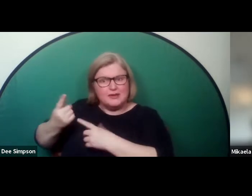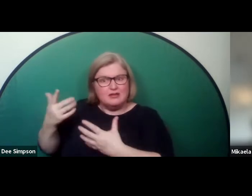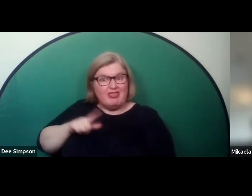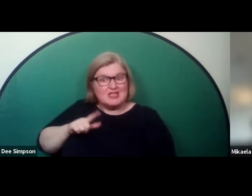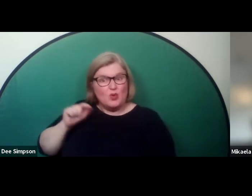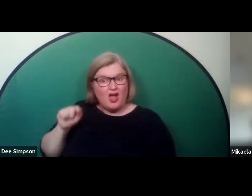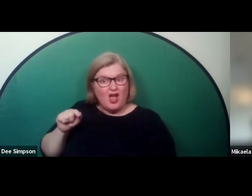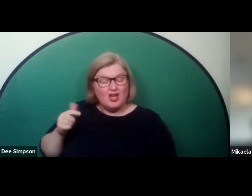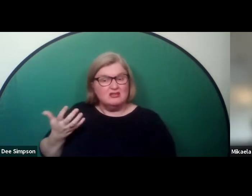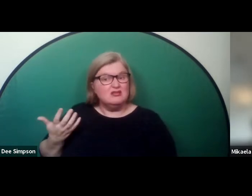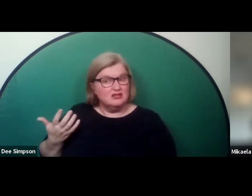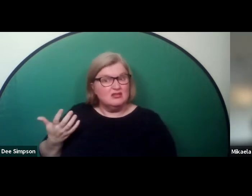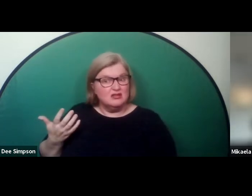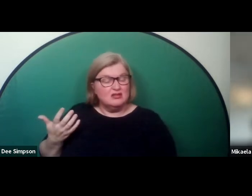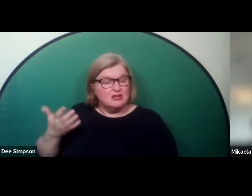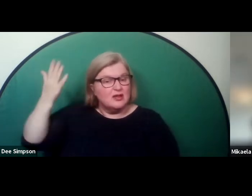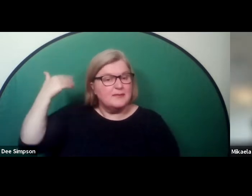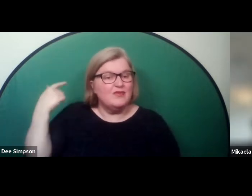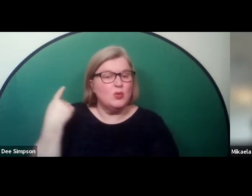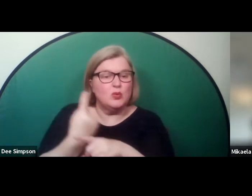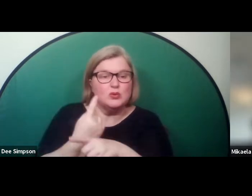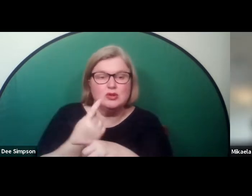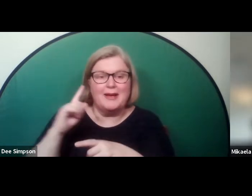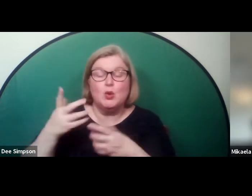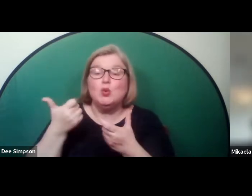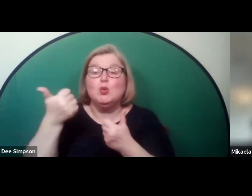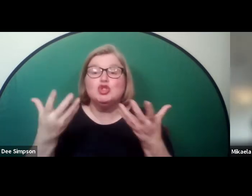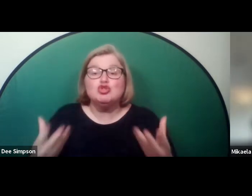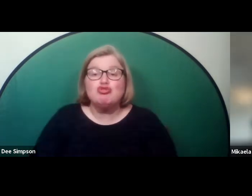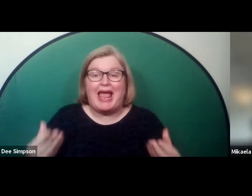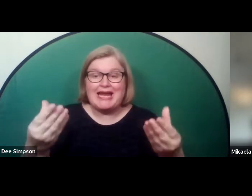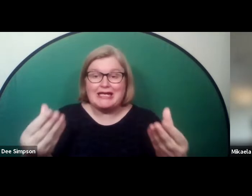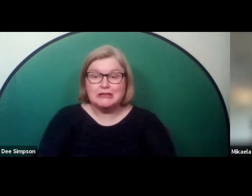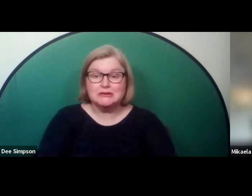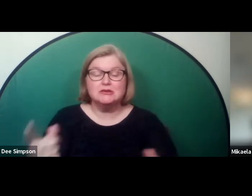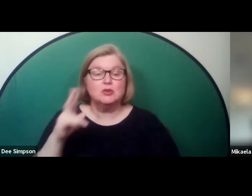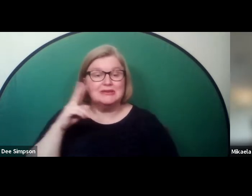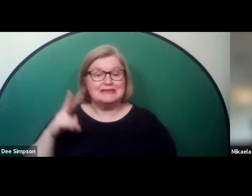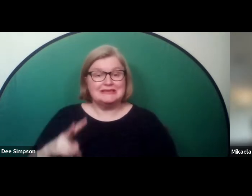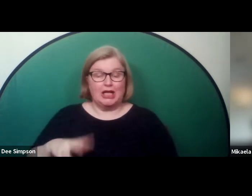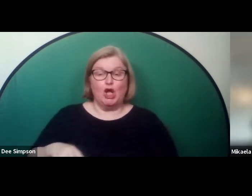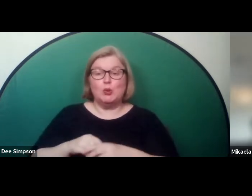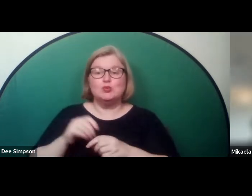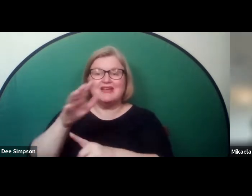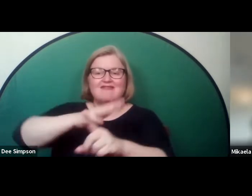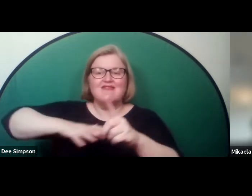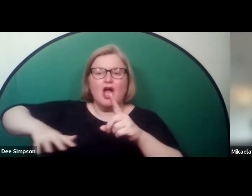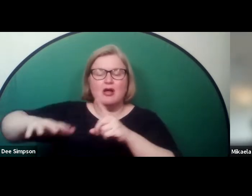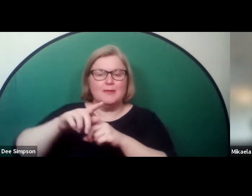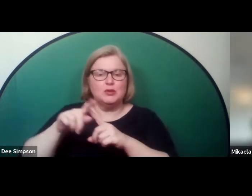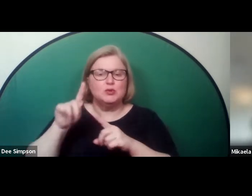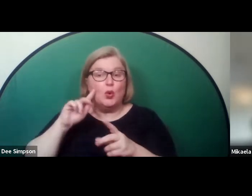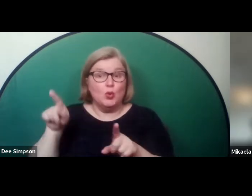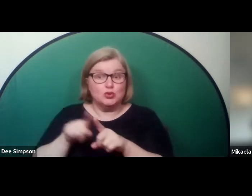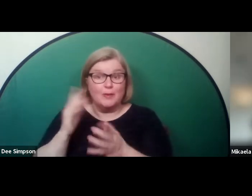The previous images started to talk about the importance of good drainage, which is also an issue for inclusive environments and ensuring